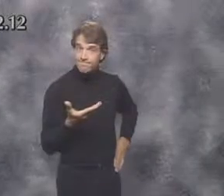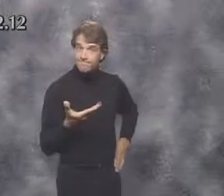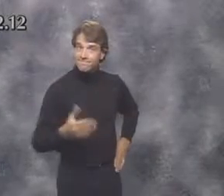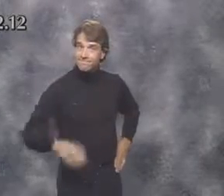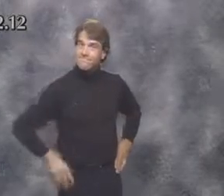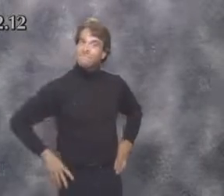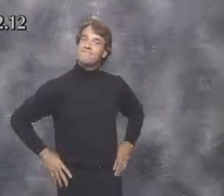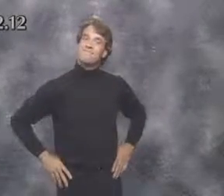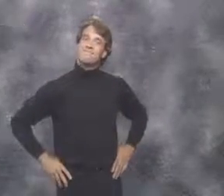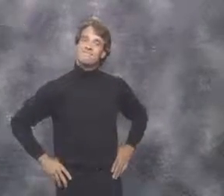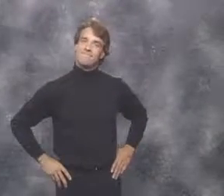you to it.